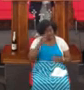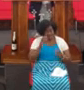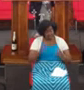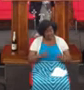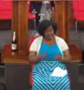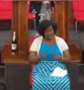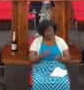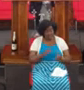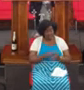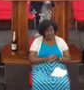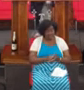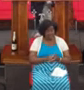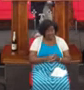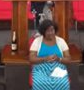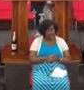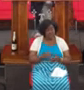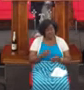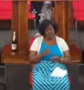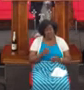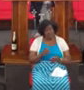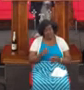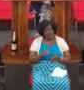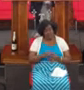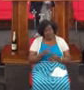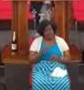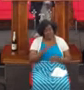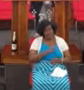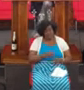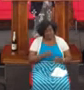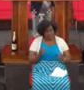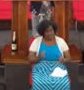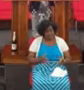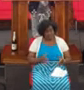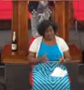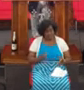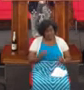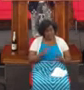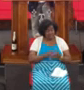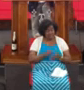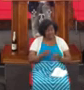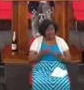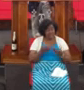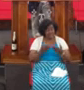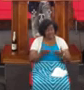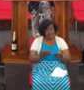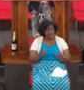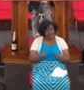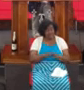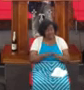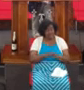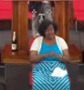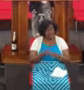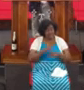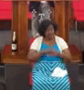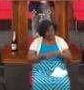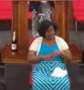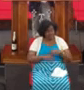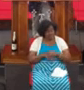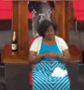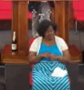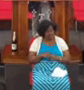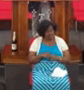that which is atypical of Christians. That is shedding of our bowels of compassion.